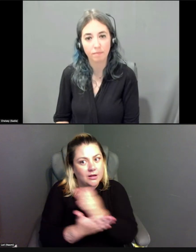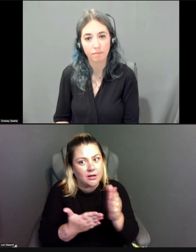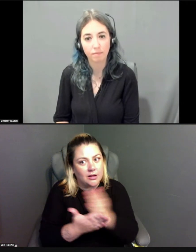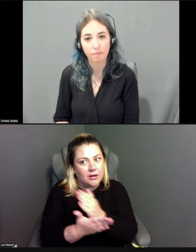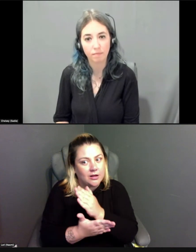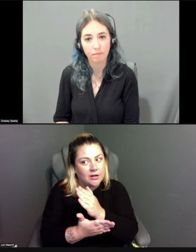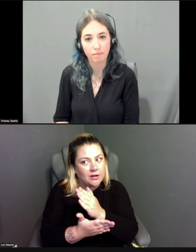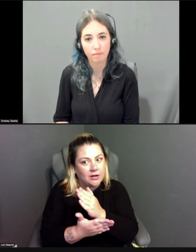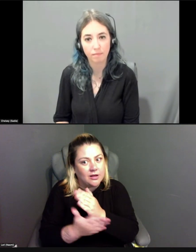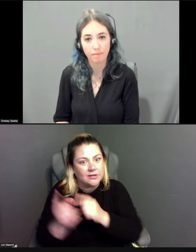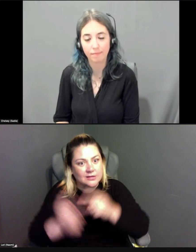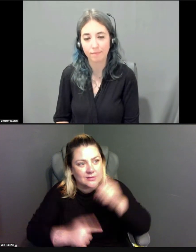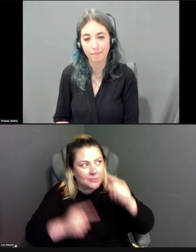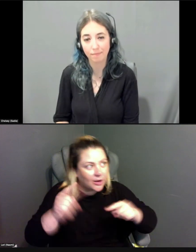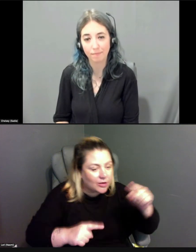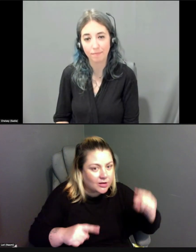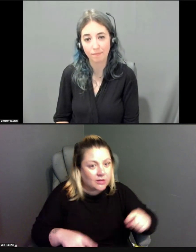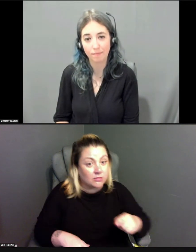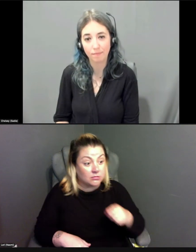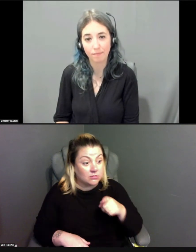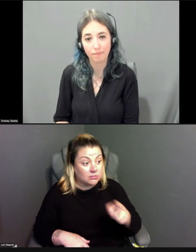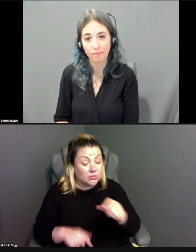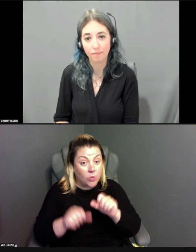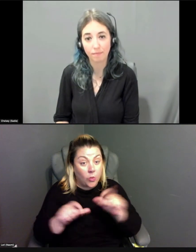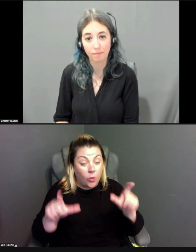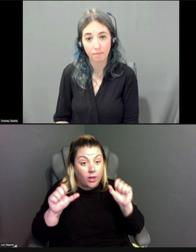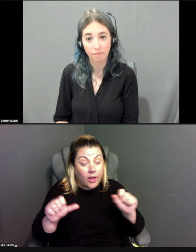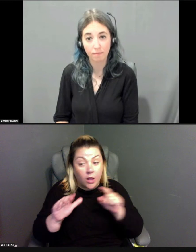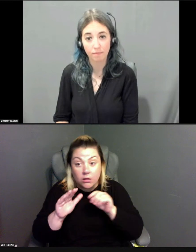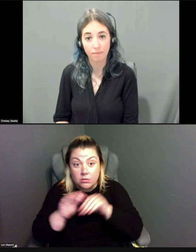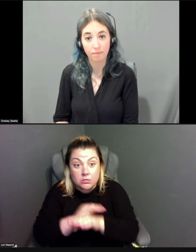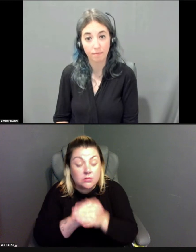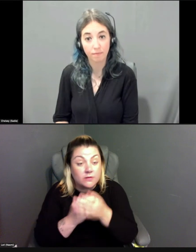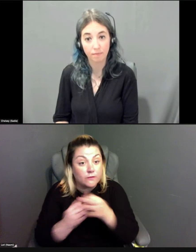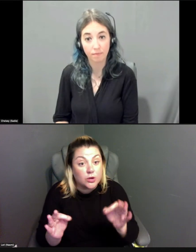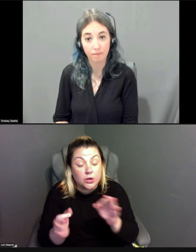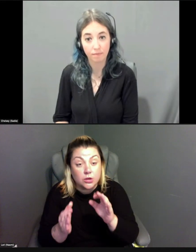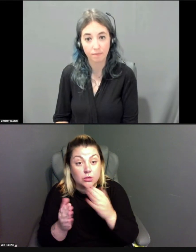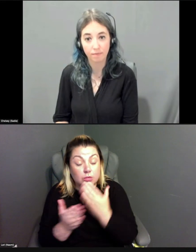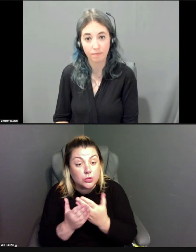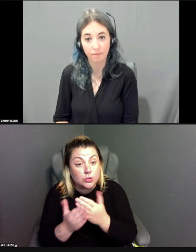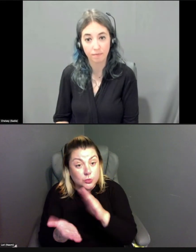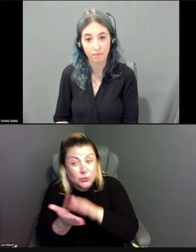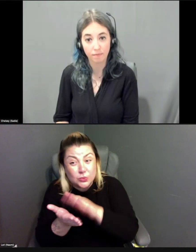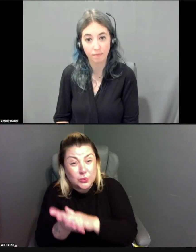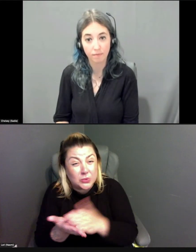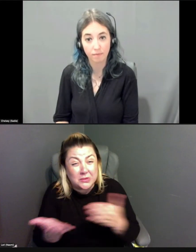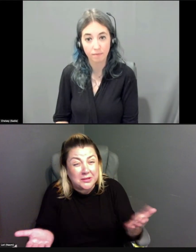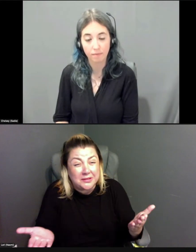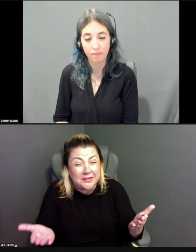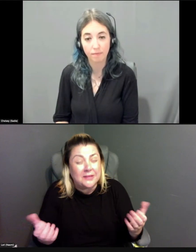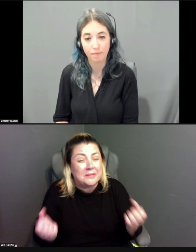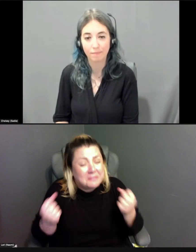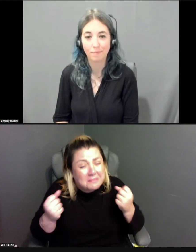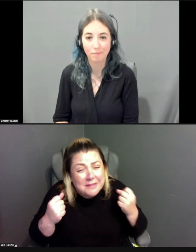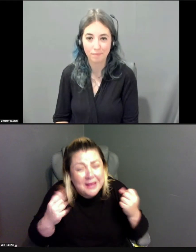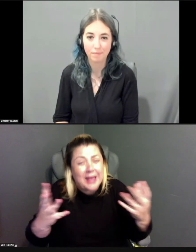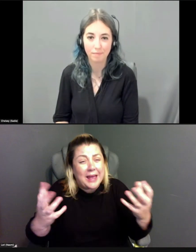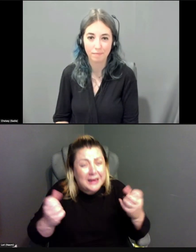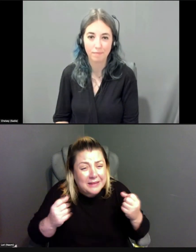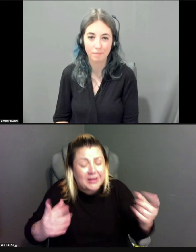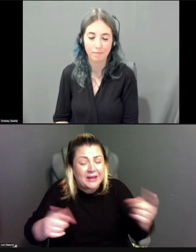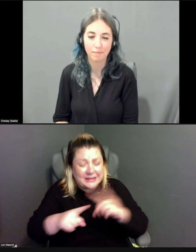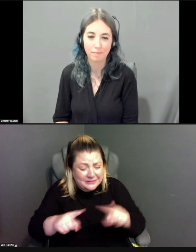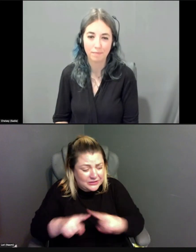and, access to schooling and just, so many things that affect upward mobility, that it's not just,